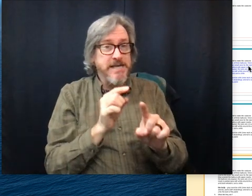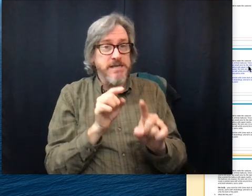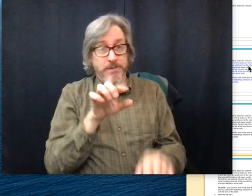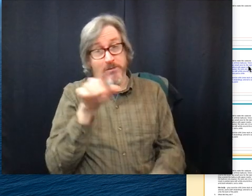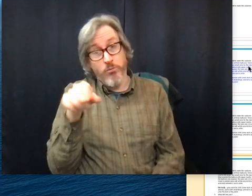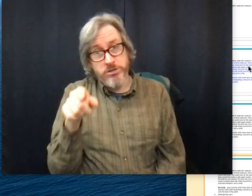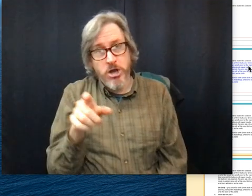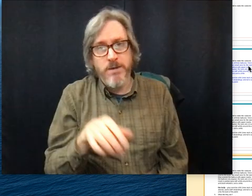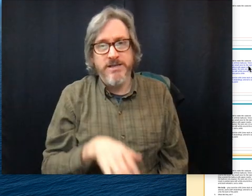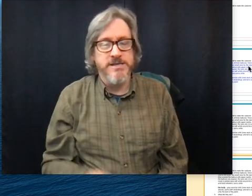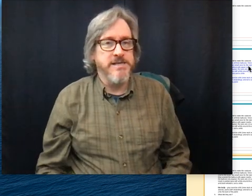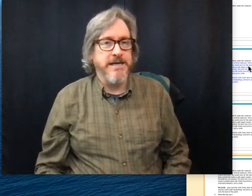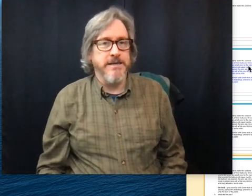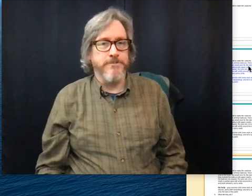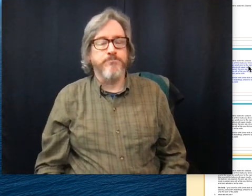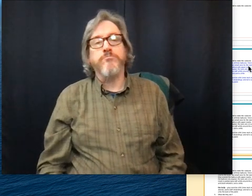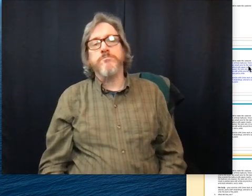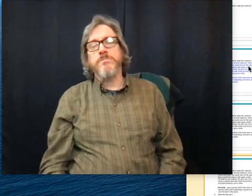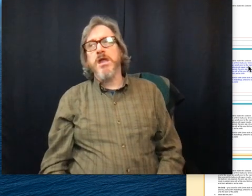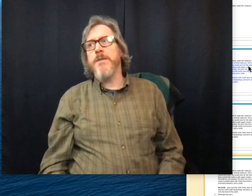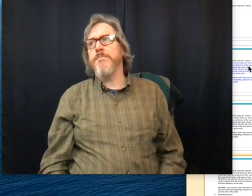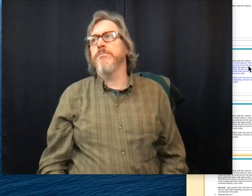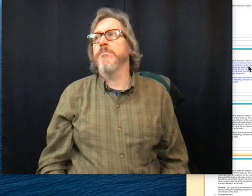She sets up, and we'll talk about this in a second.